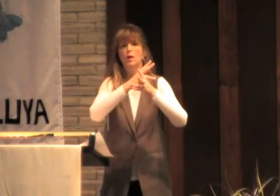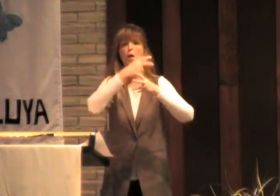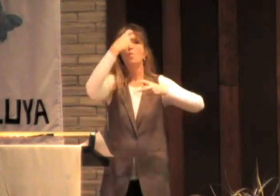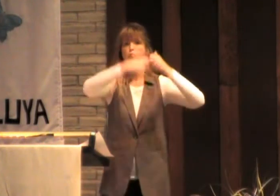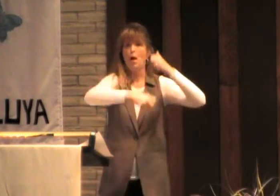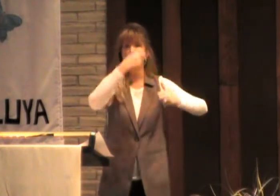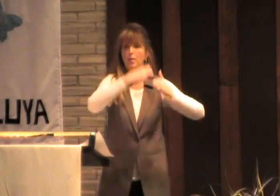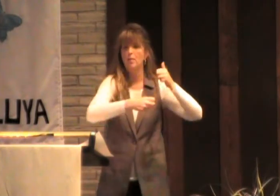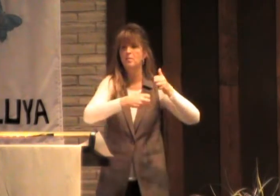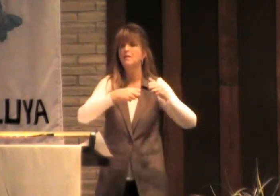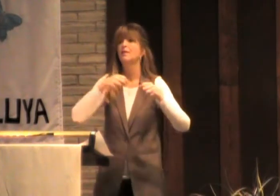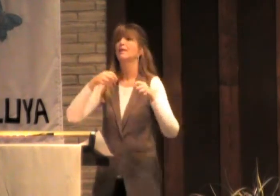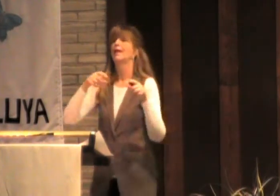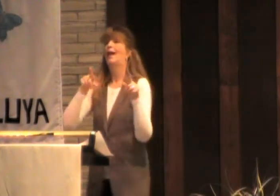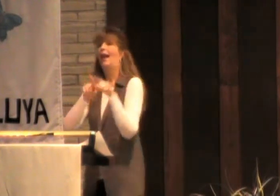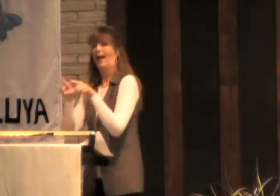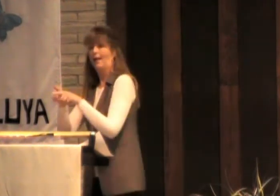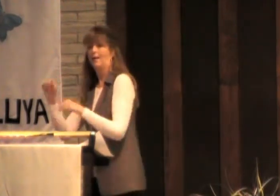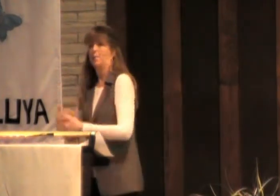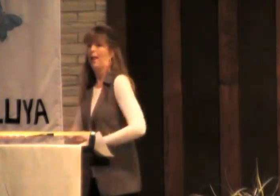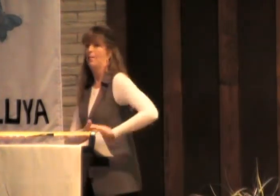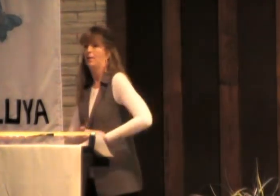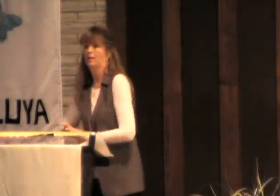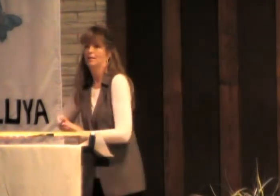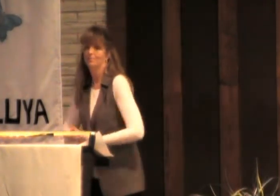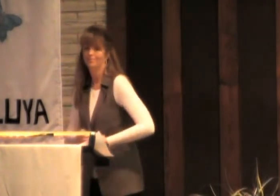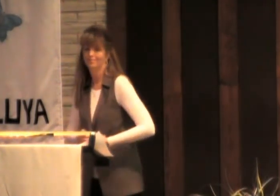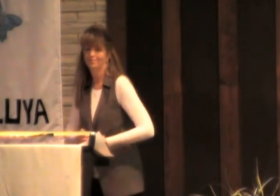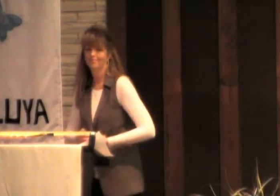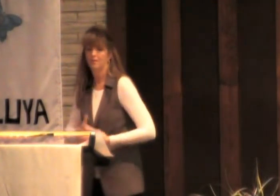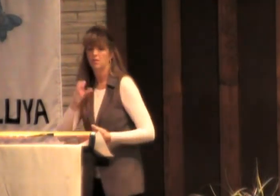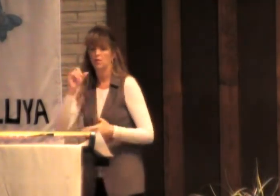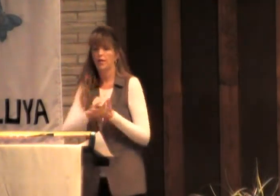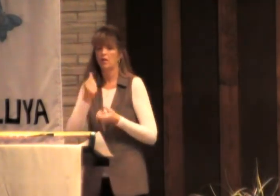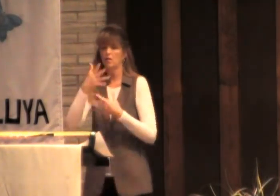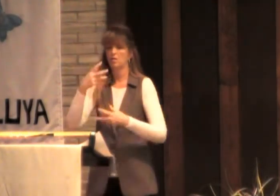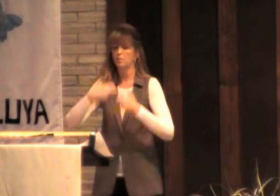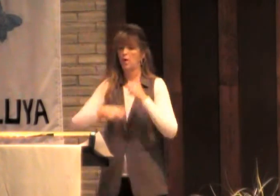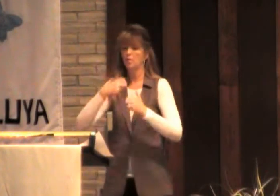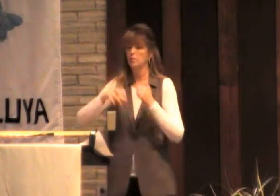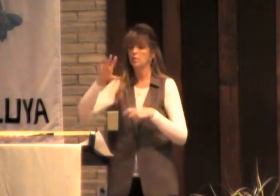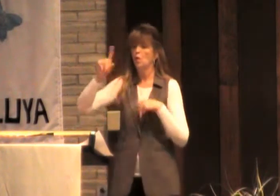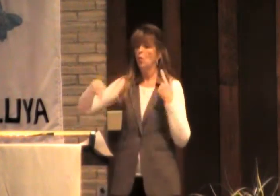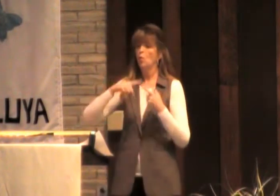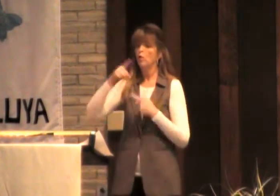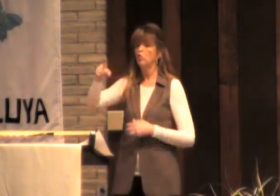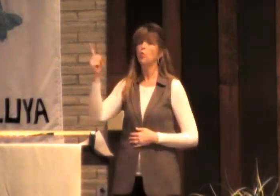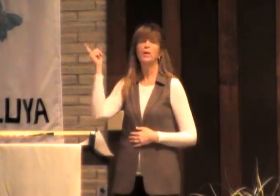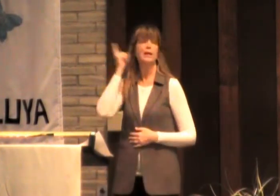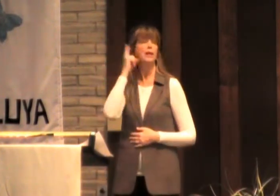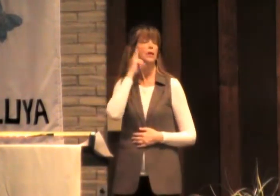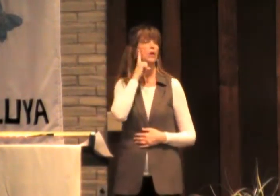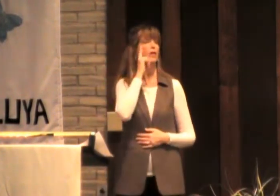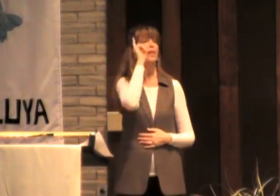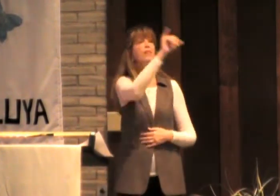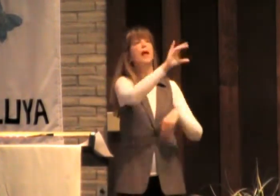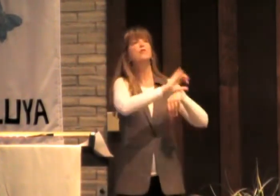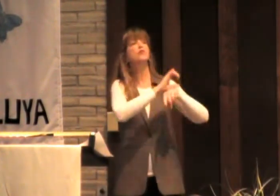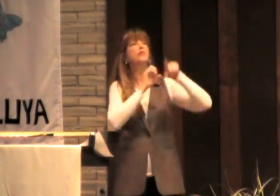they respond to the world's problems like a baby. So that does cause problems.